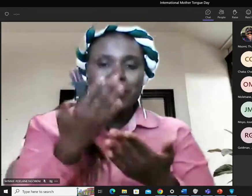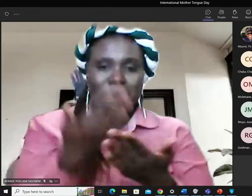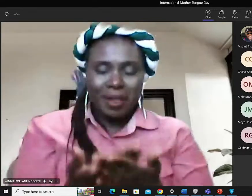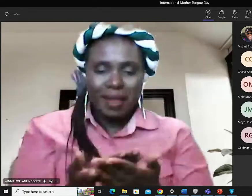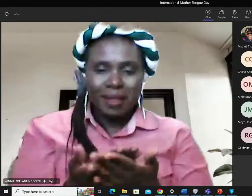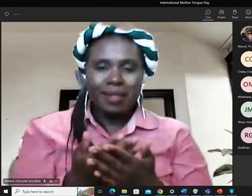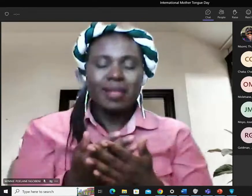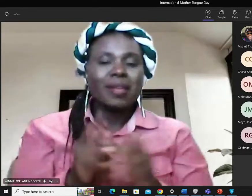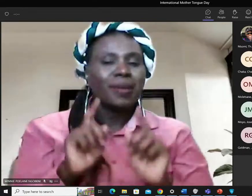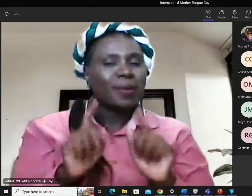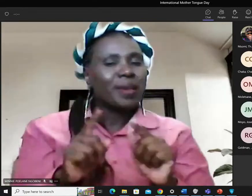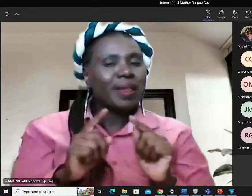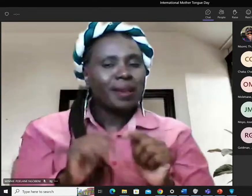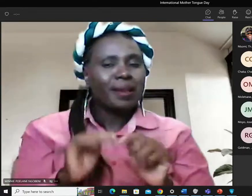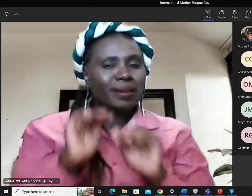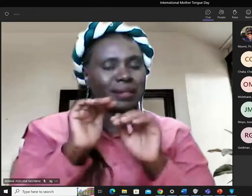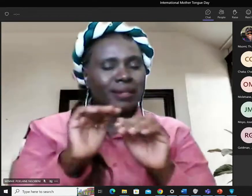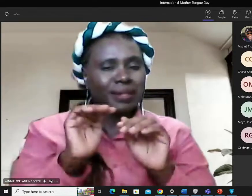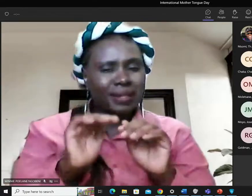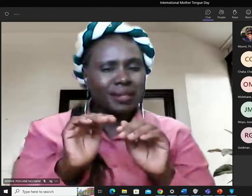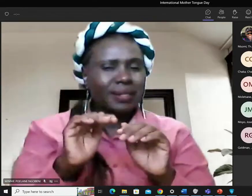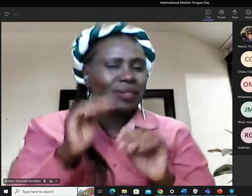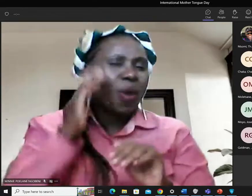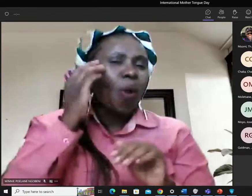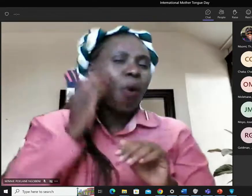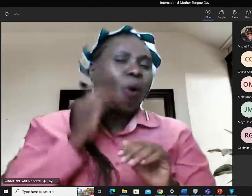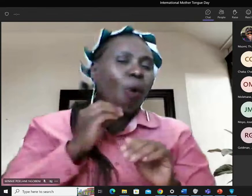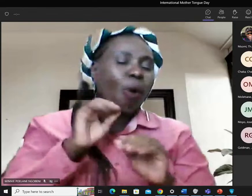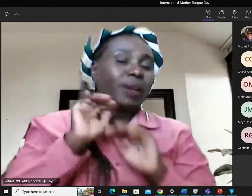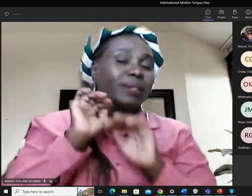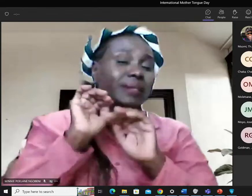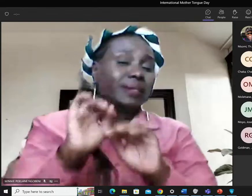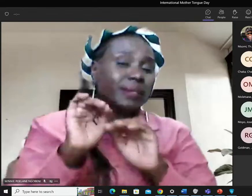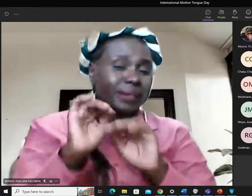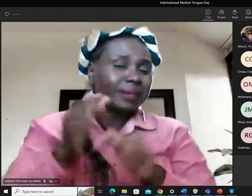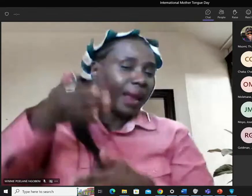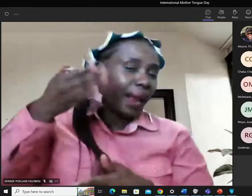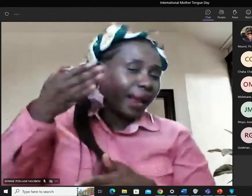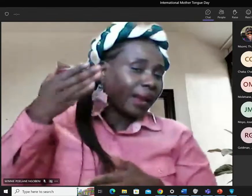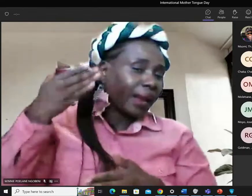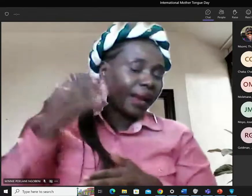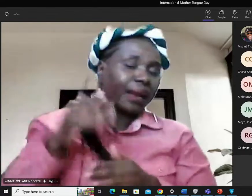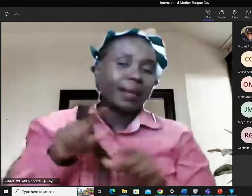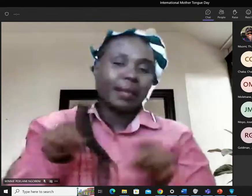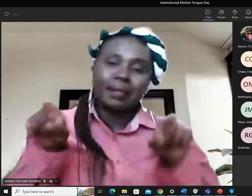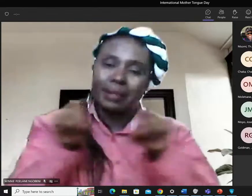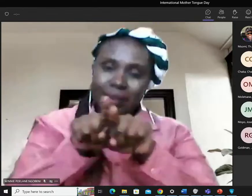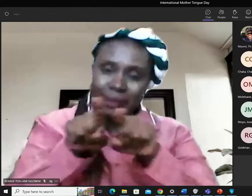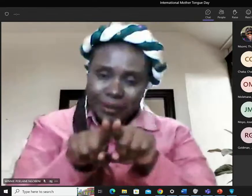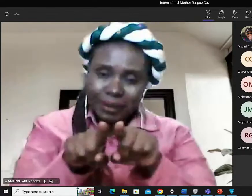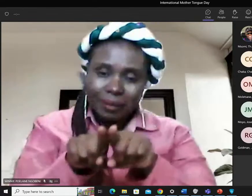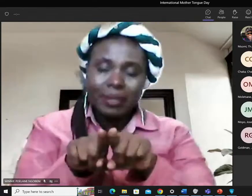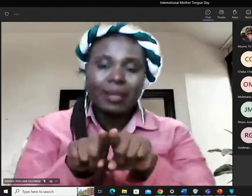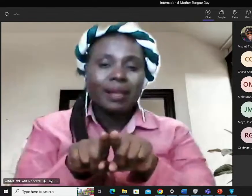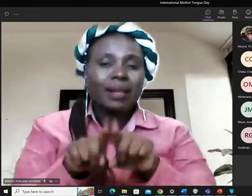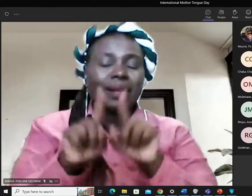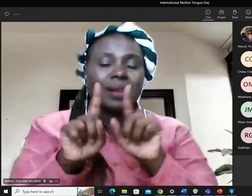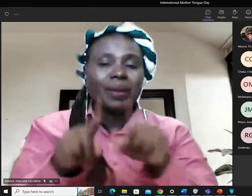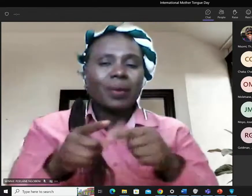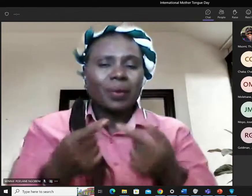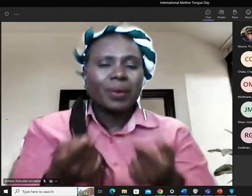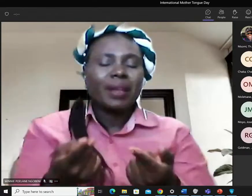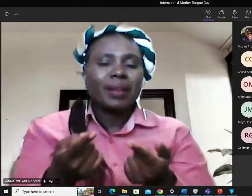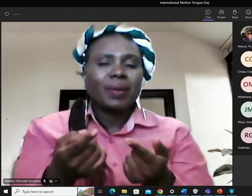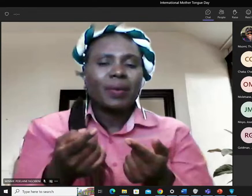your students using, old technology. At the same time, you cannot use such advanced technology